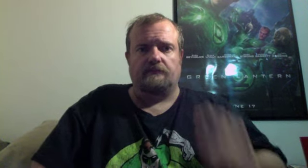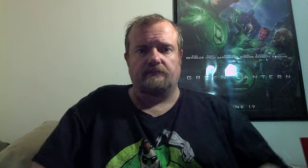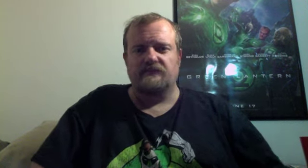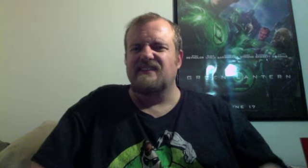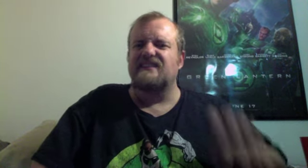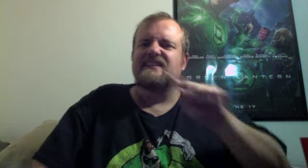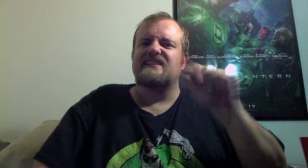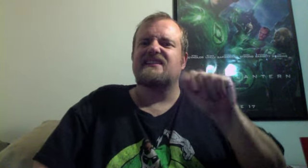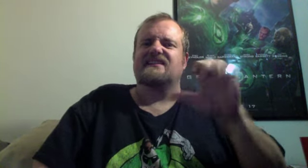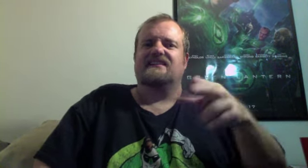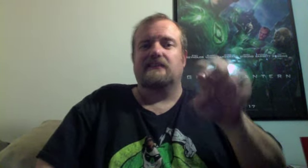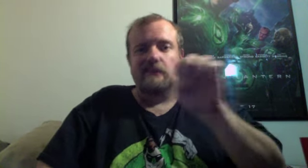Case number